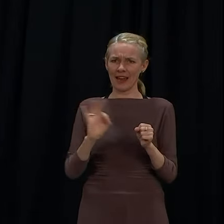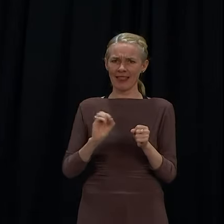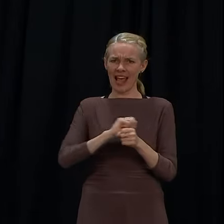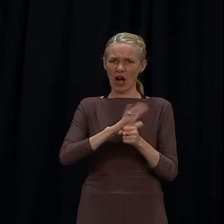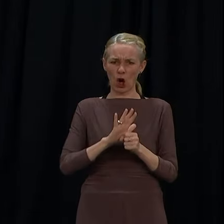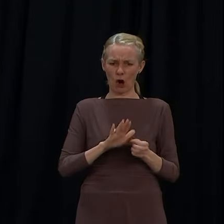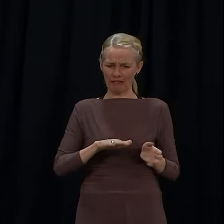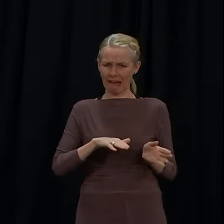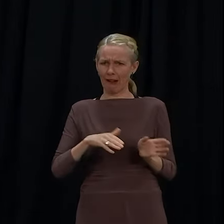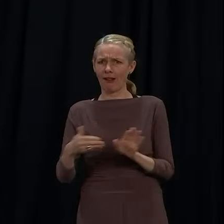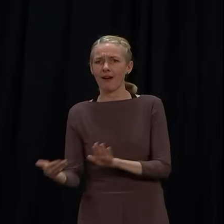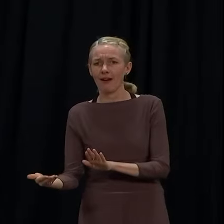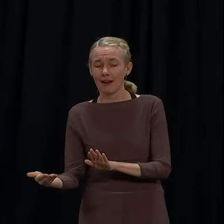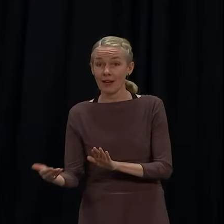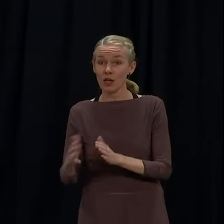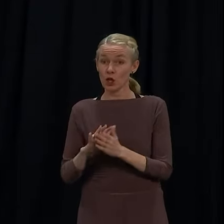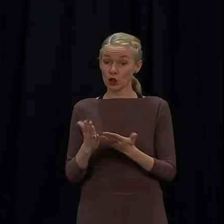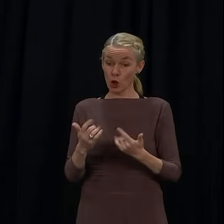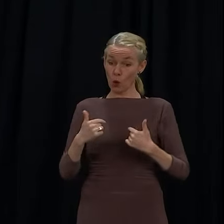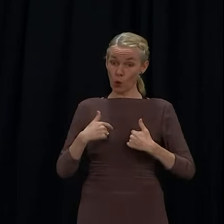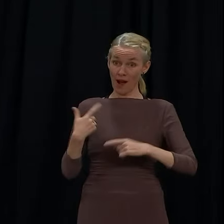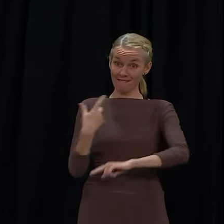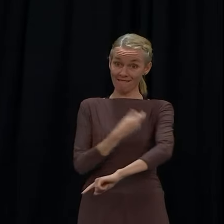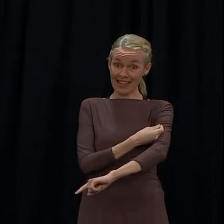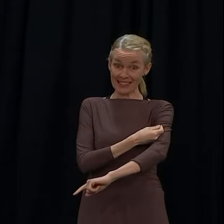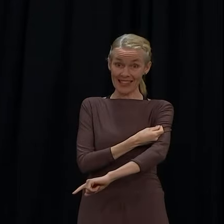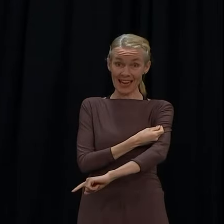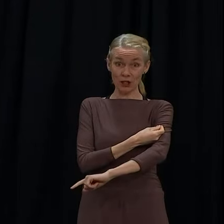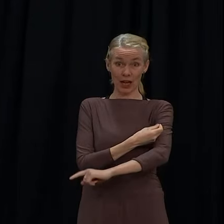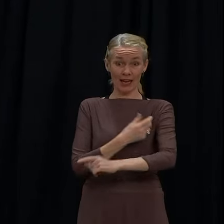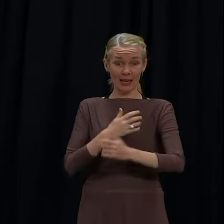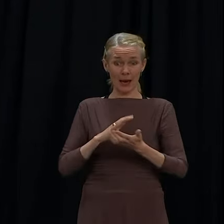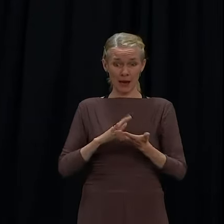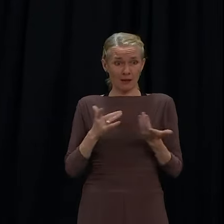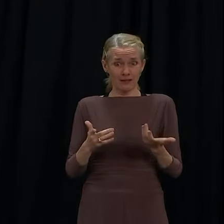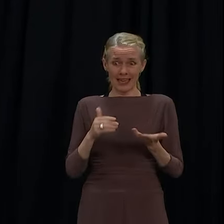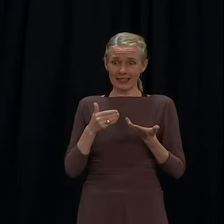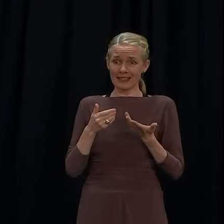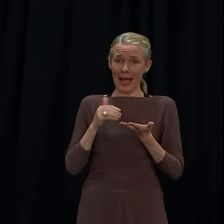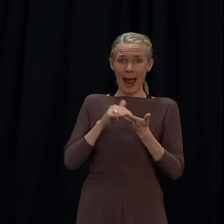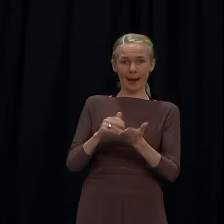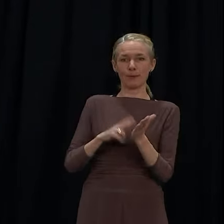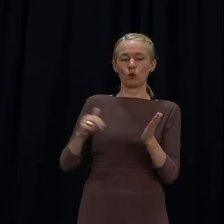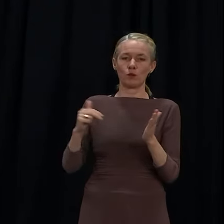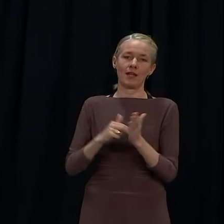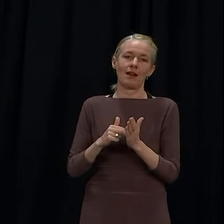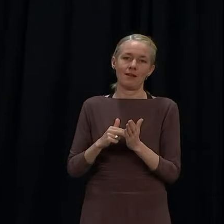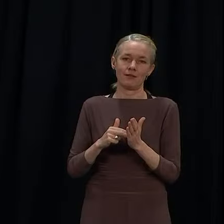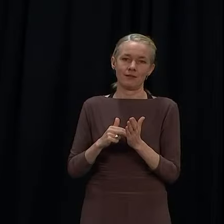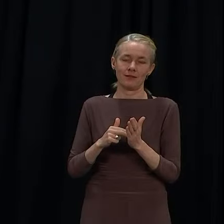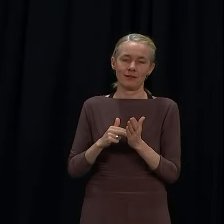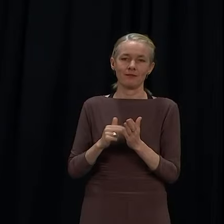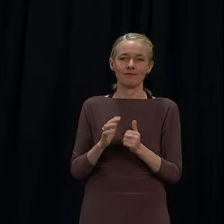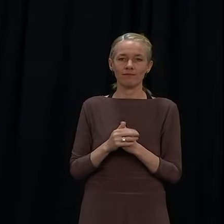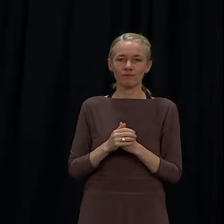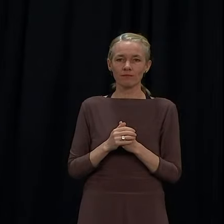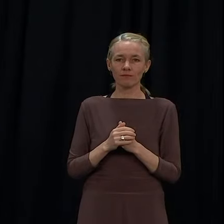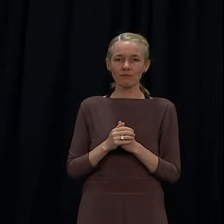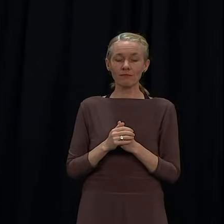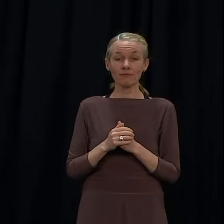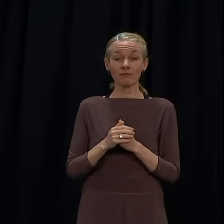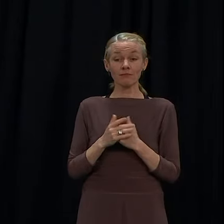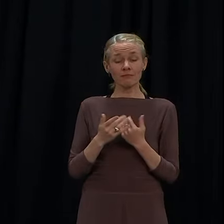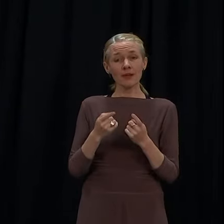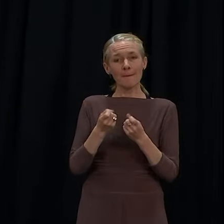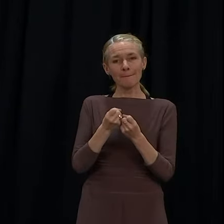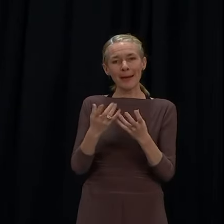vaccinated saves them, saves someone in their whānau, someone in their community, and prevents the risk of outbreaks. People have asked us for